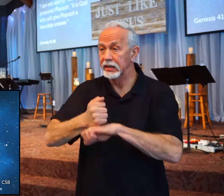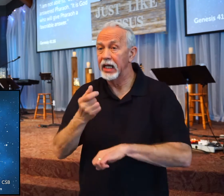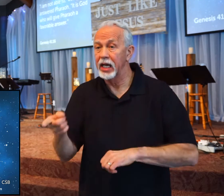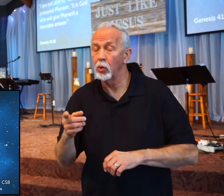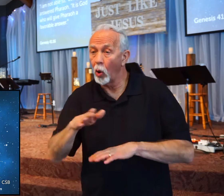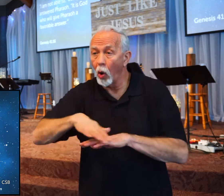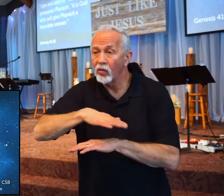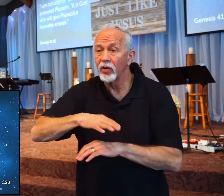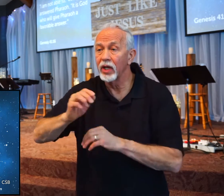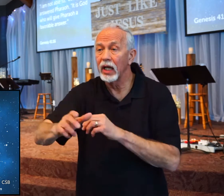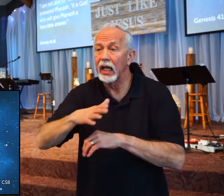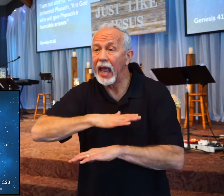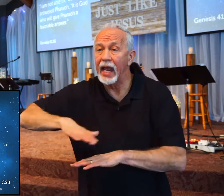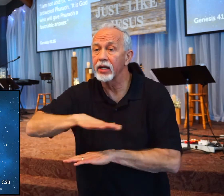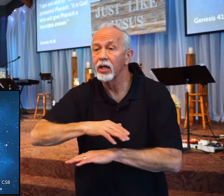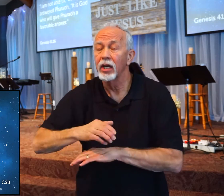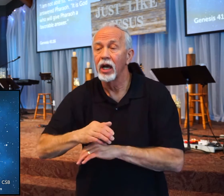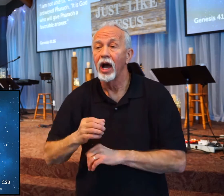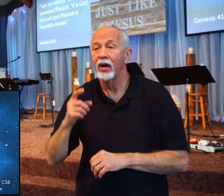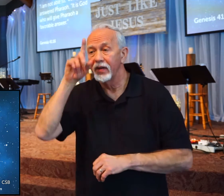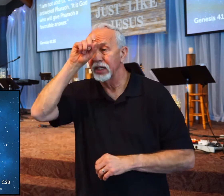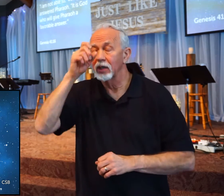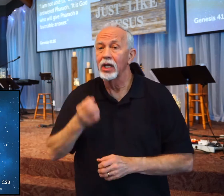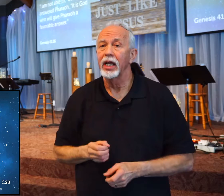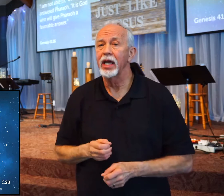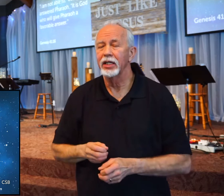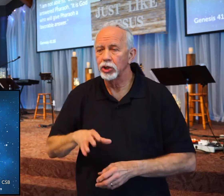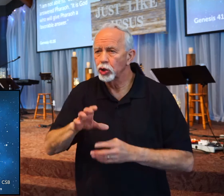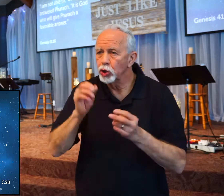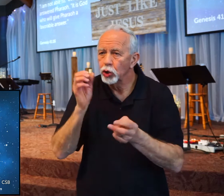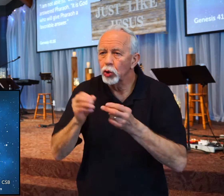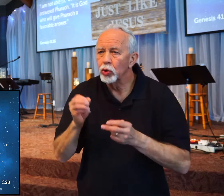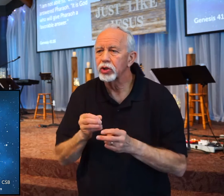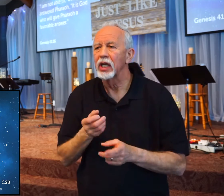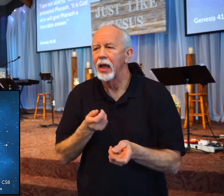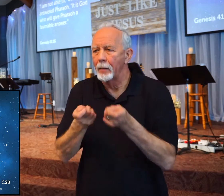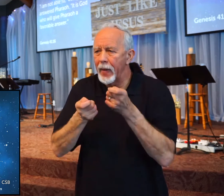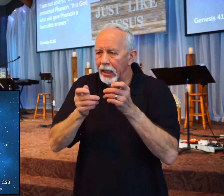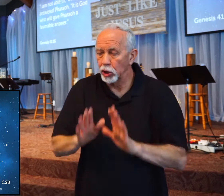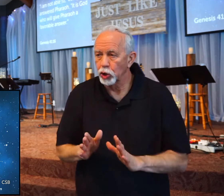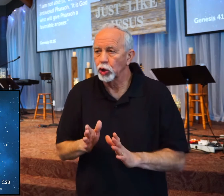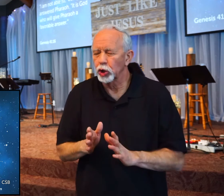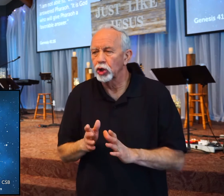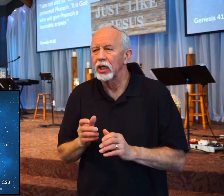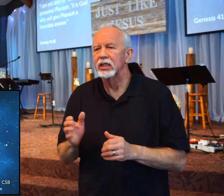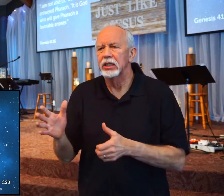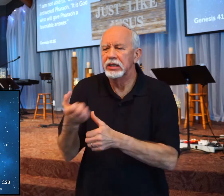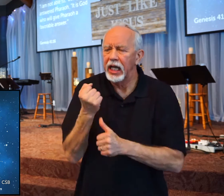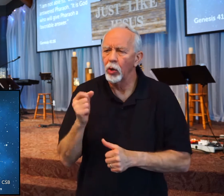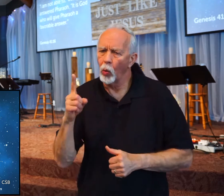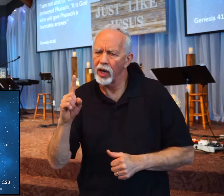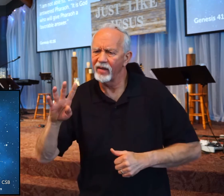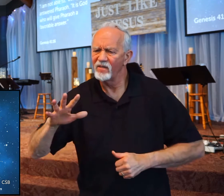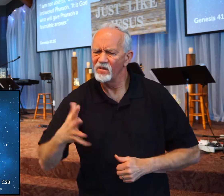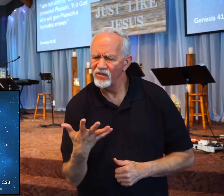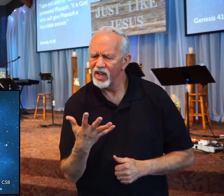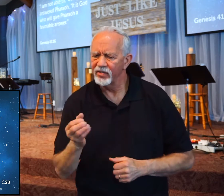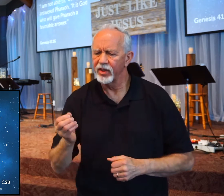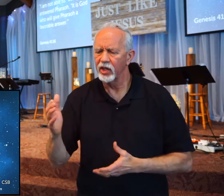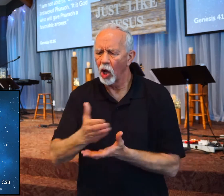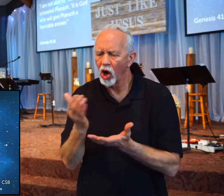the land of Egypt. Let him appoint overseers over the land and take one-fifth of the harvest during